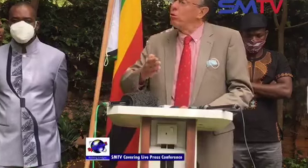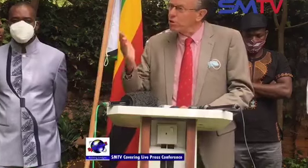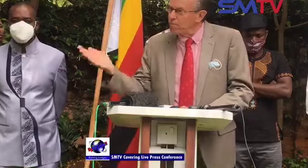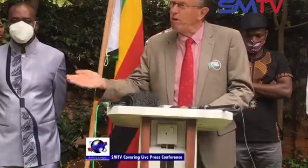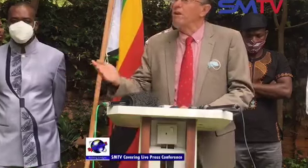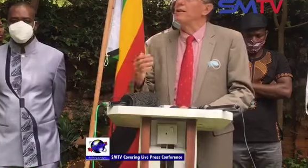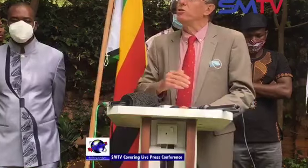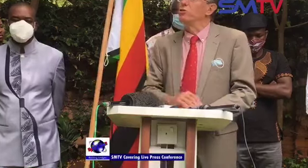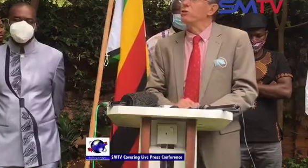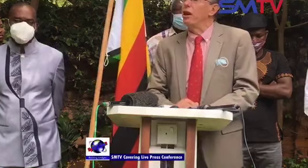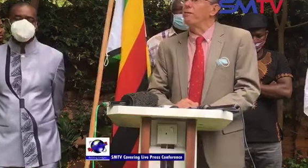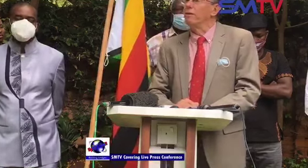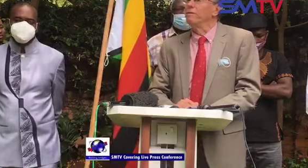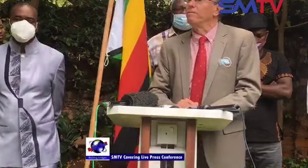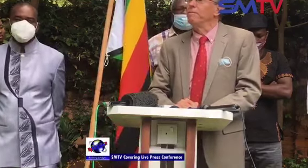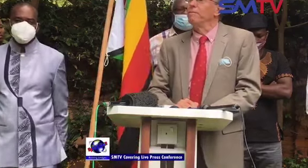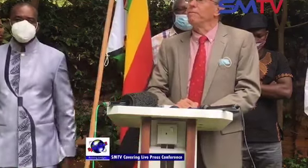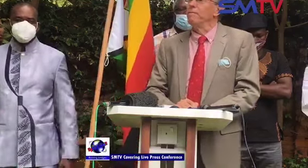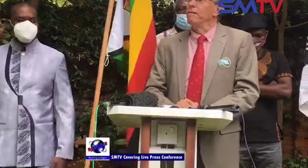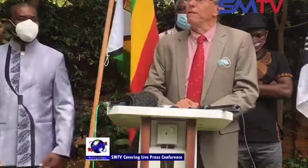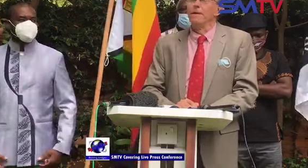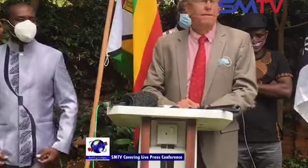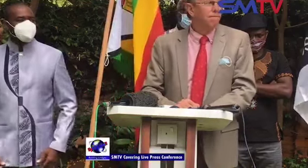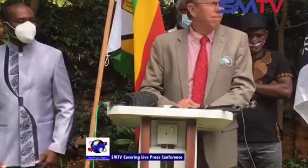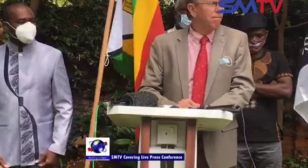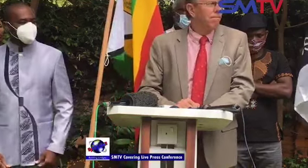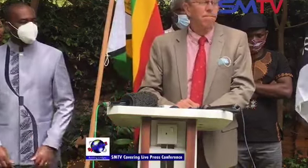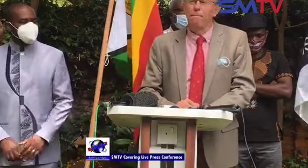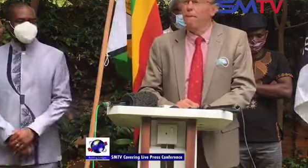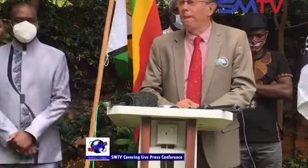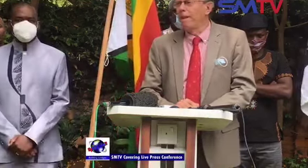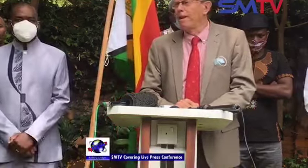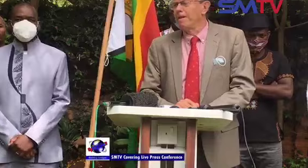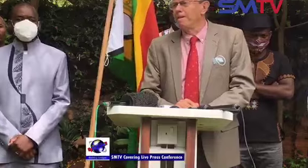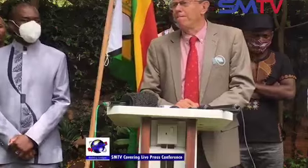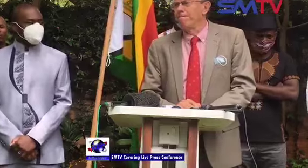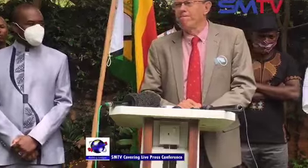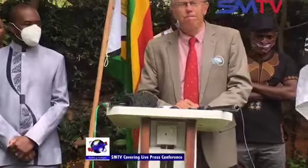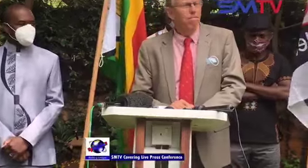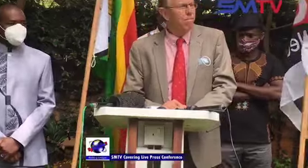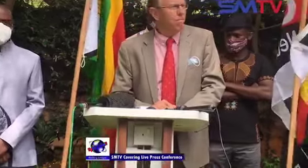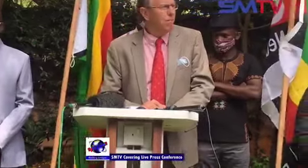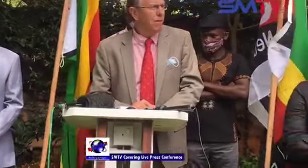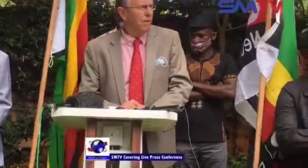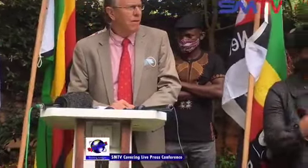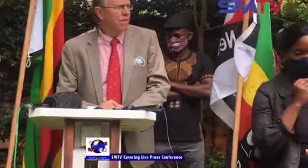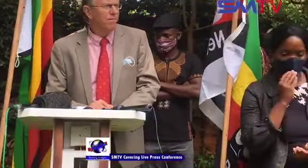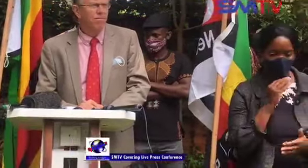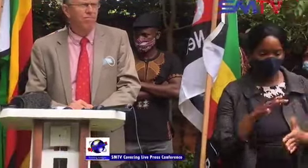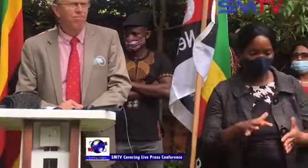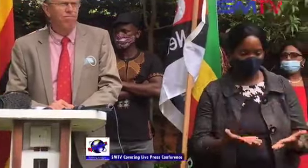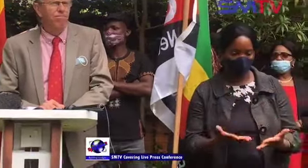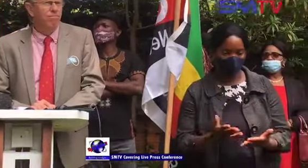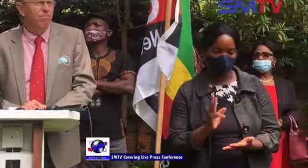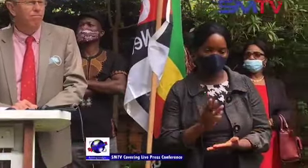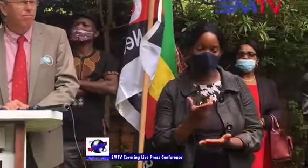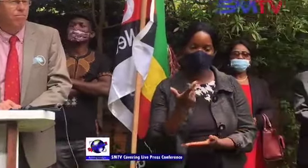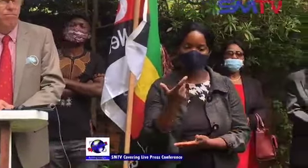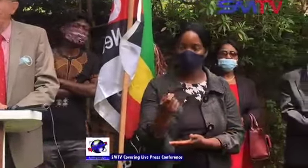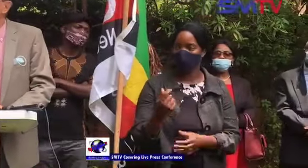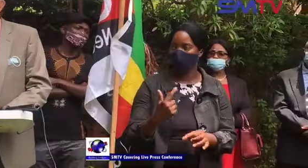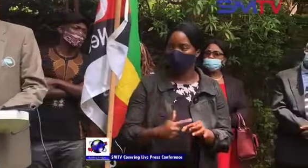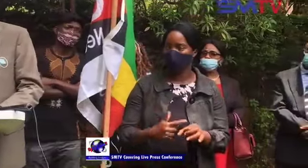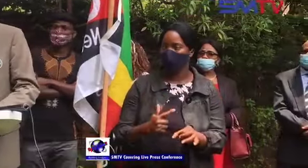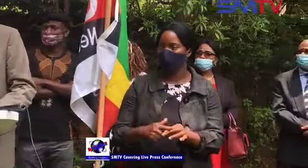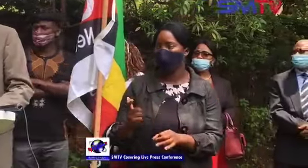but also partly due to COVID. Thank you. I'll take two final questions and then we'll close our presser. Yes,